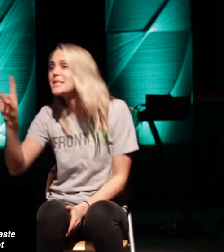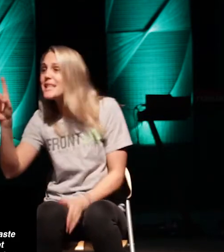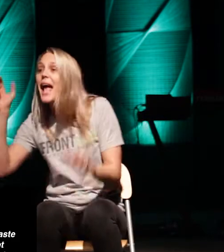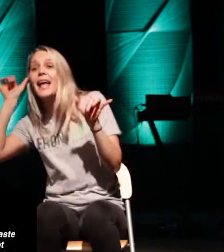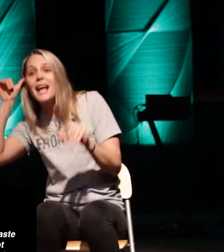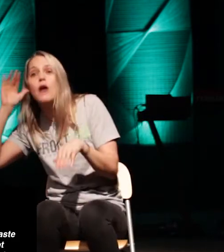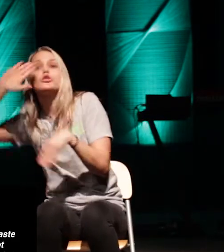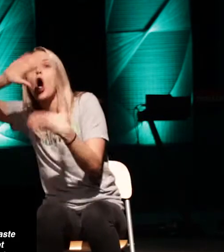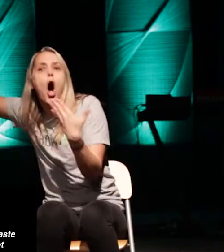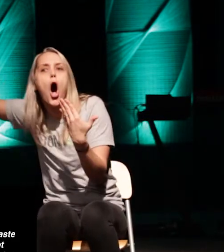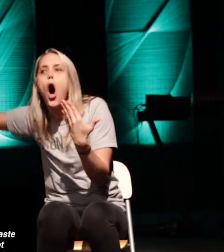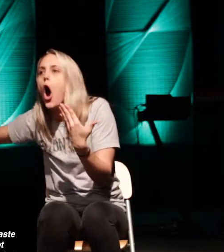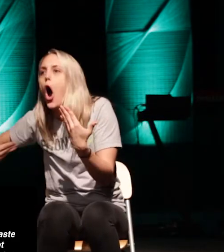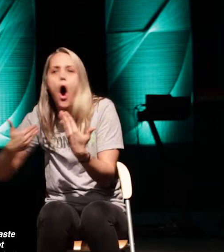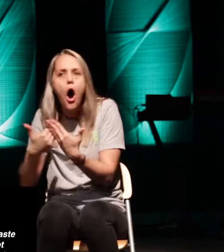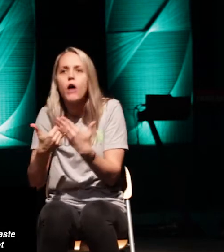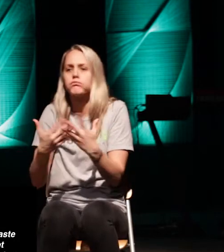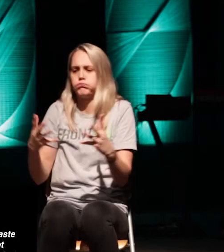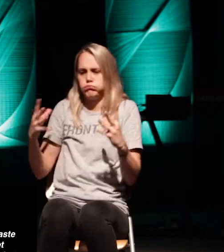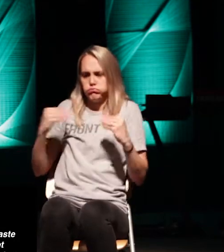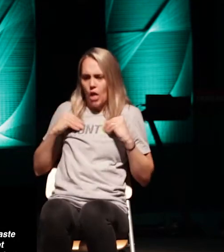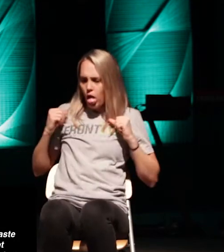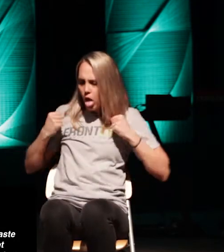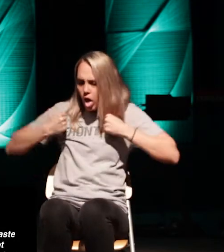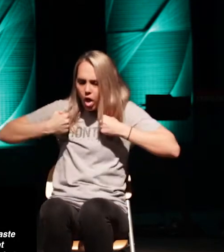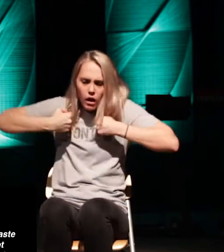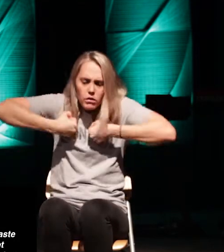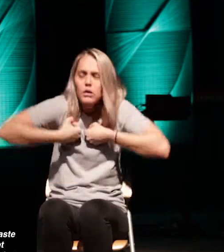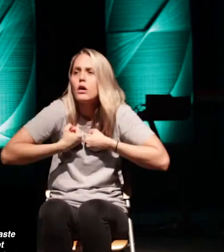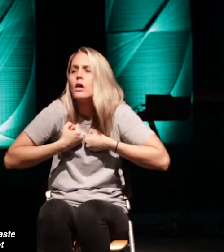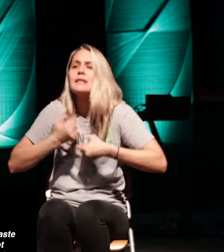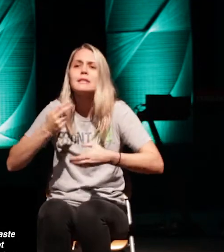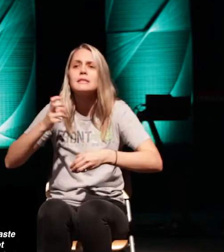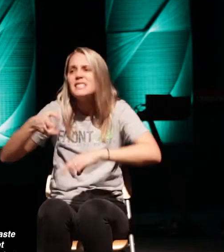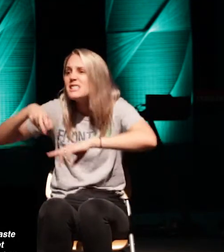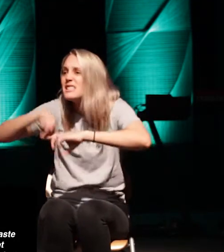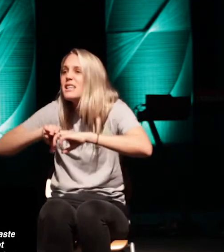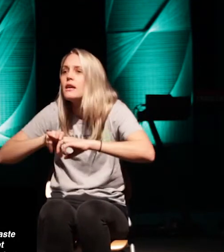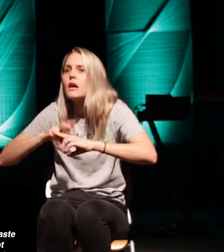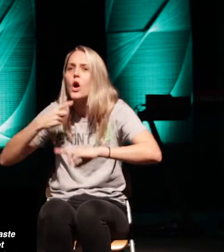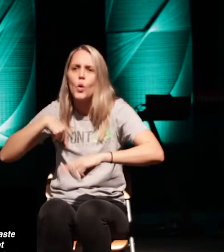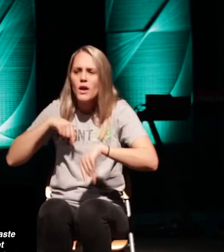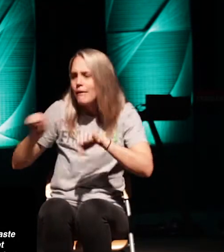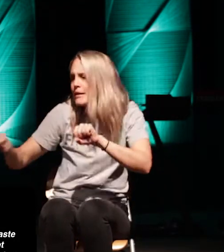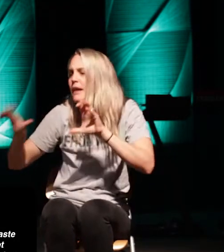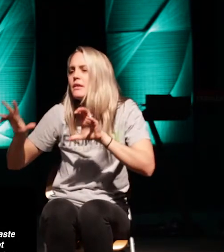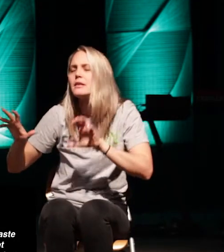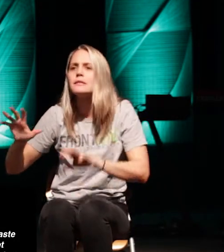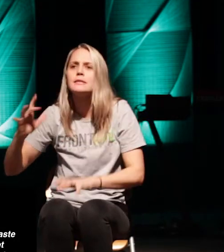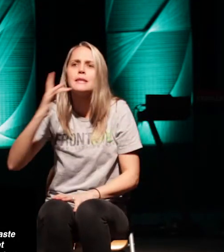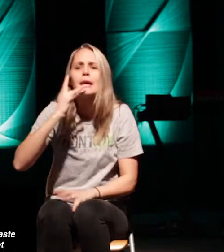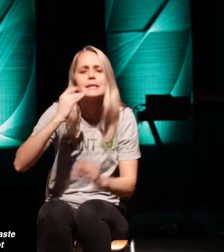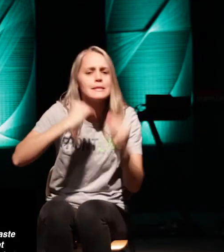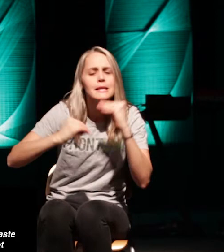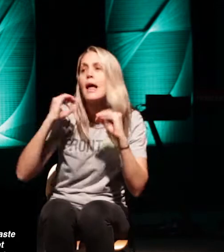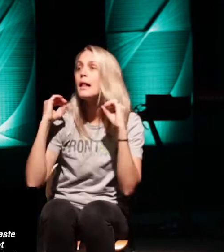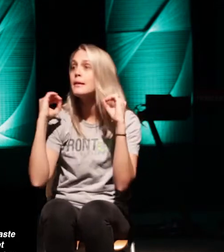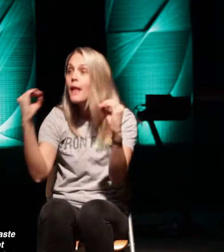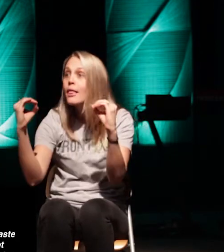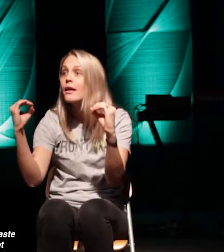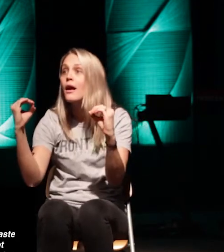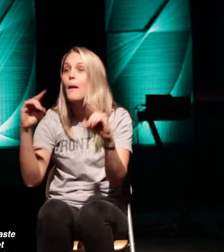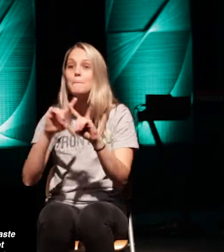back, all of them, put on sackcloth. Make them sit down. We're fasting. Don't let them taste anything. Do not let them eat or drink. But people